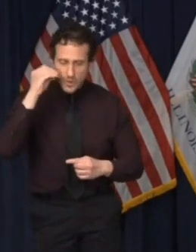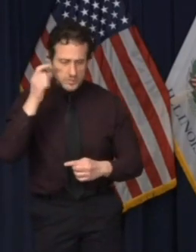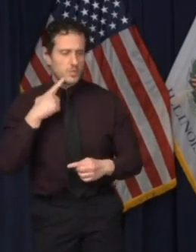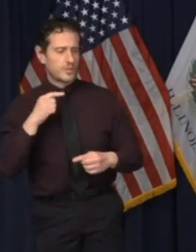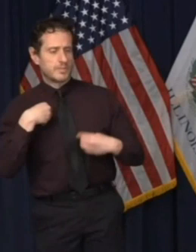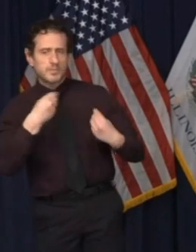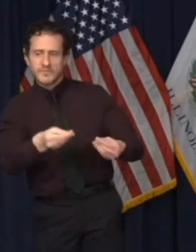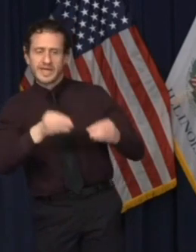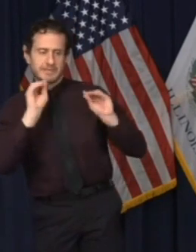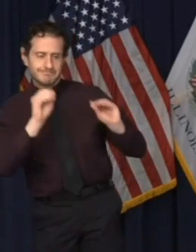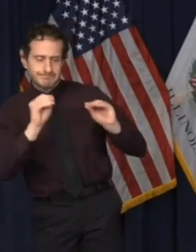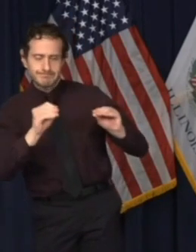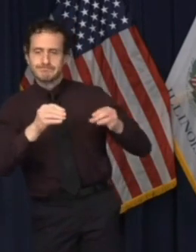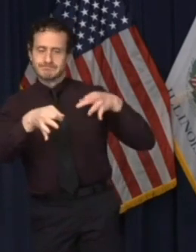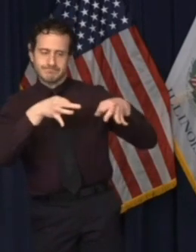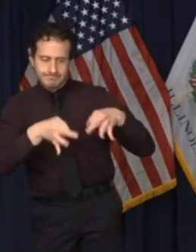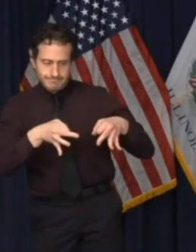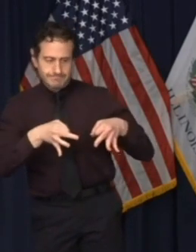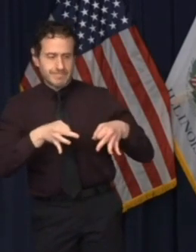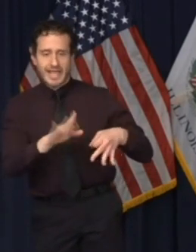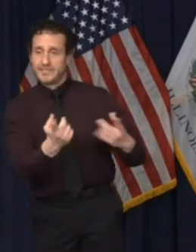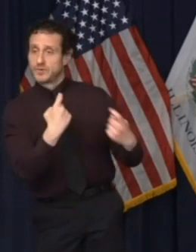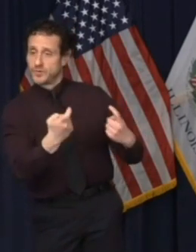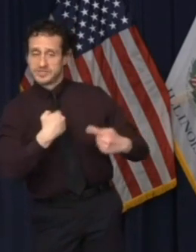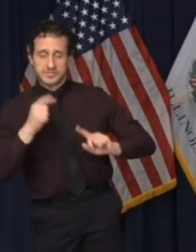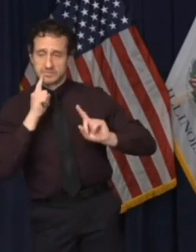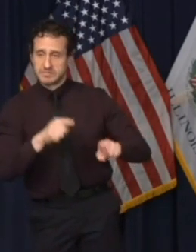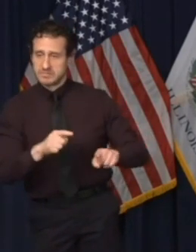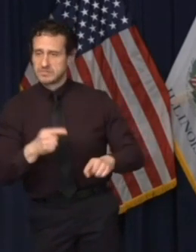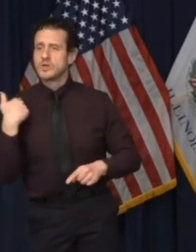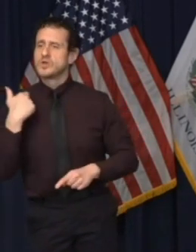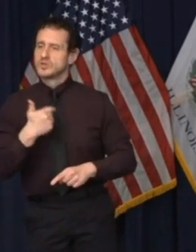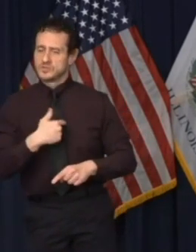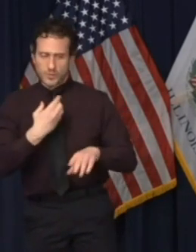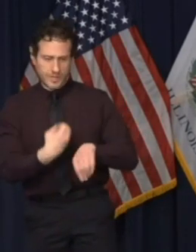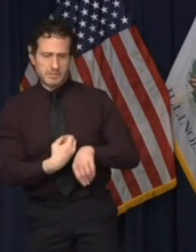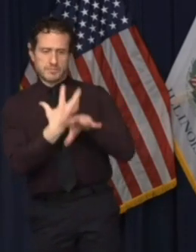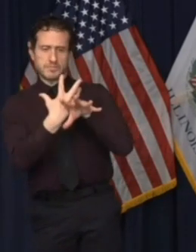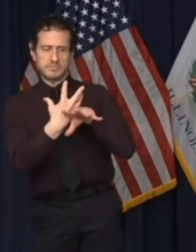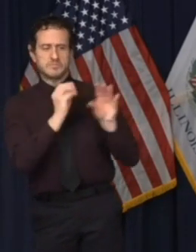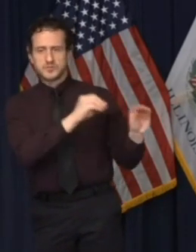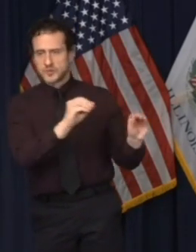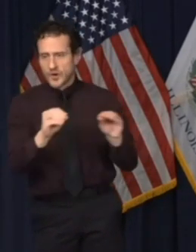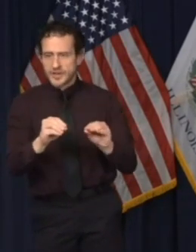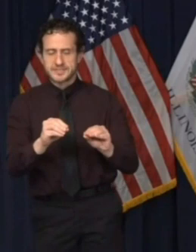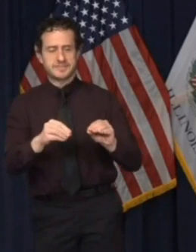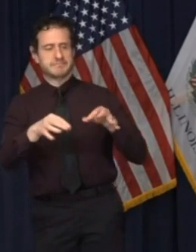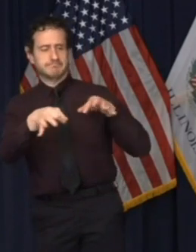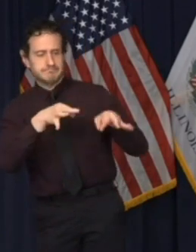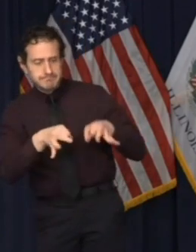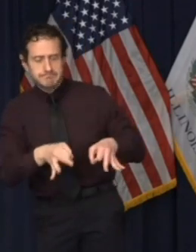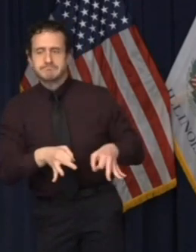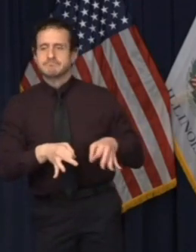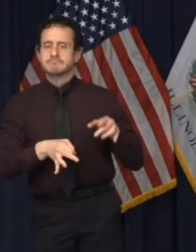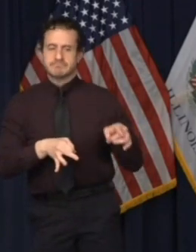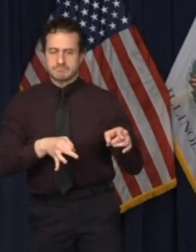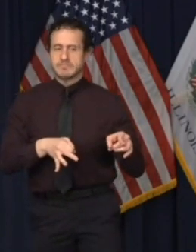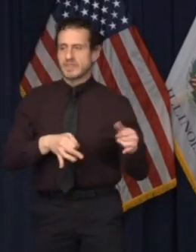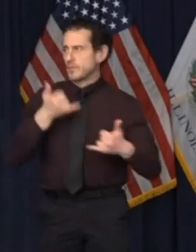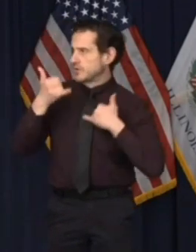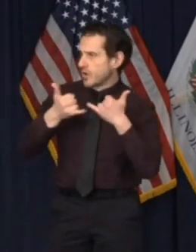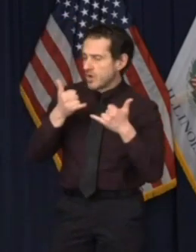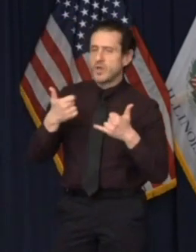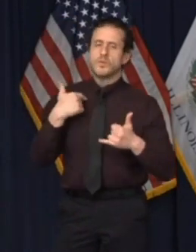answer questions. Between our educational webinars and regular calls, formal communication among these organizations